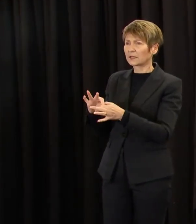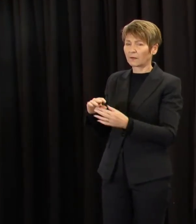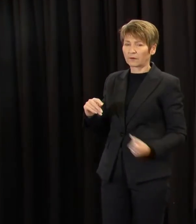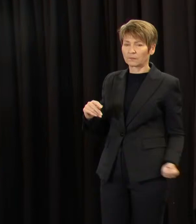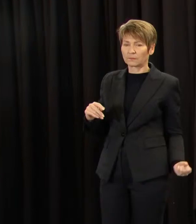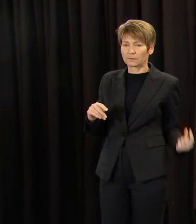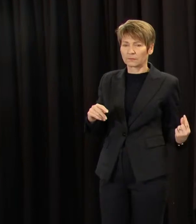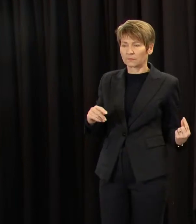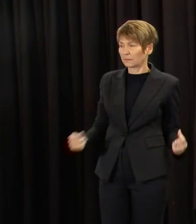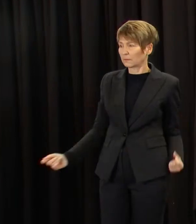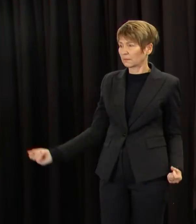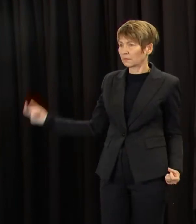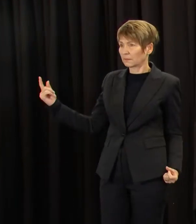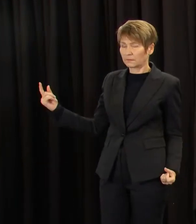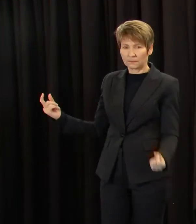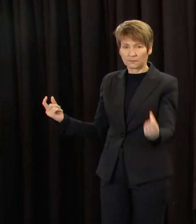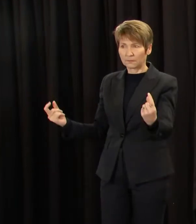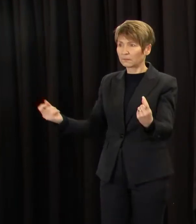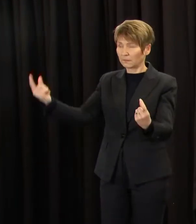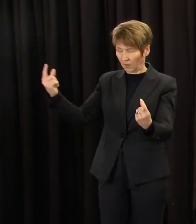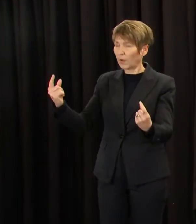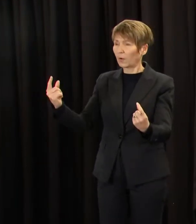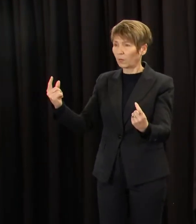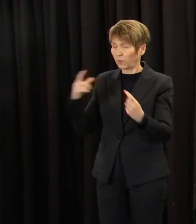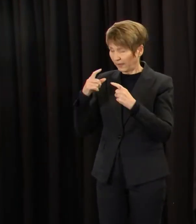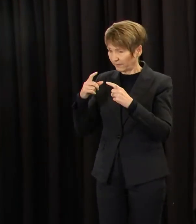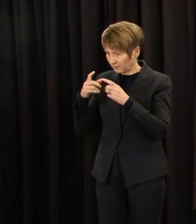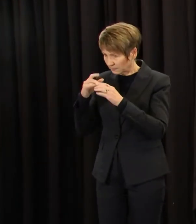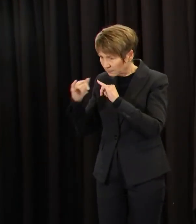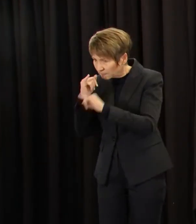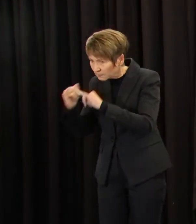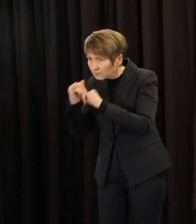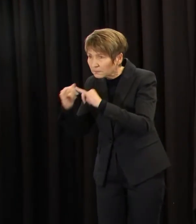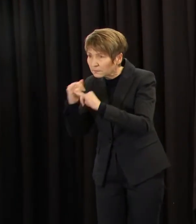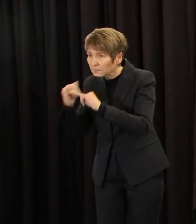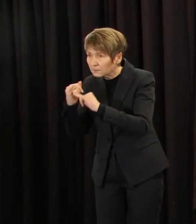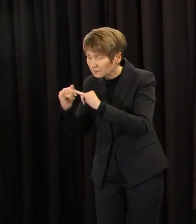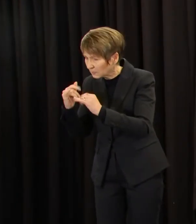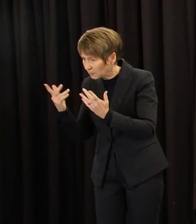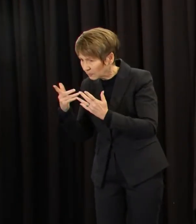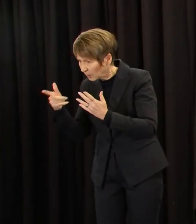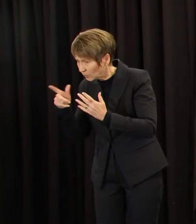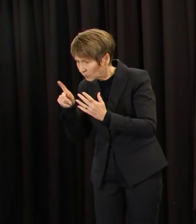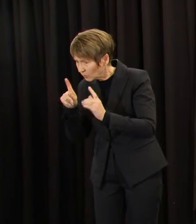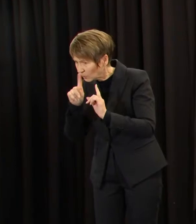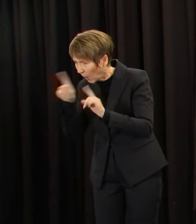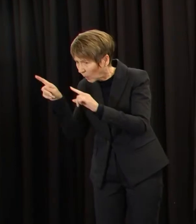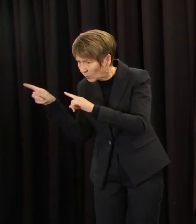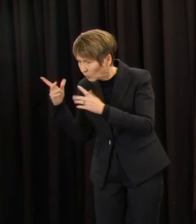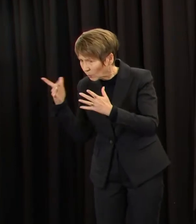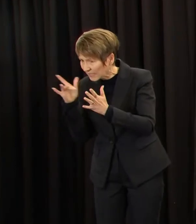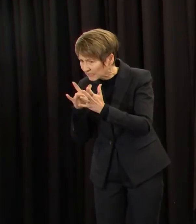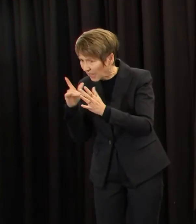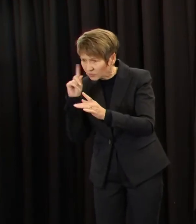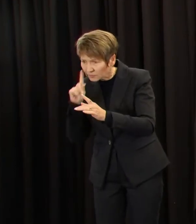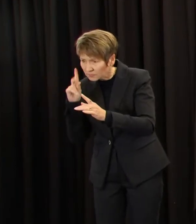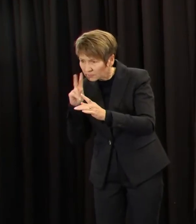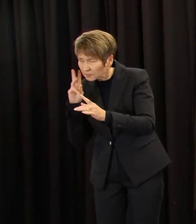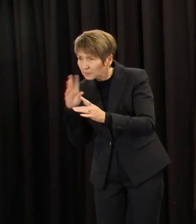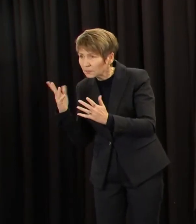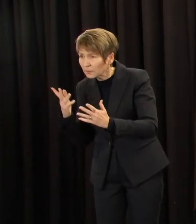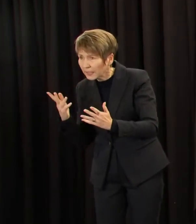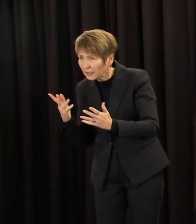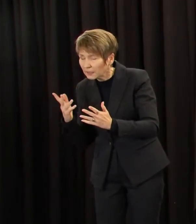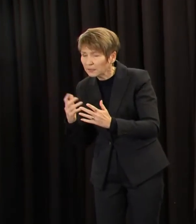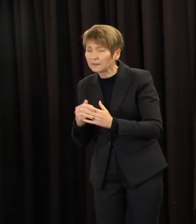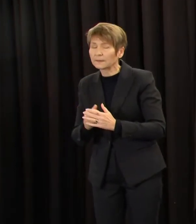their social contacts, their primary and their secondary close contacts, and to the point that that Dr. Jose made earlier. Where people present